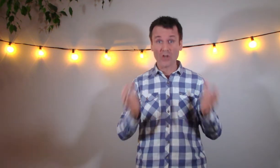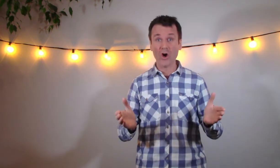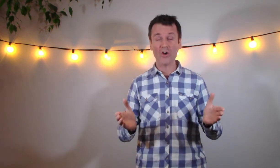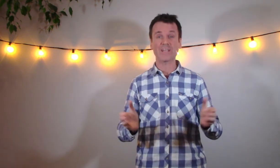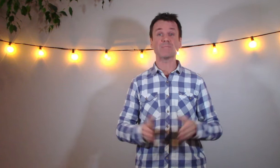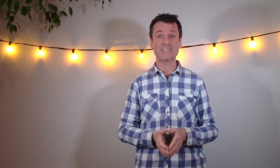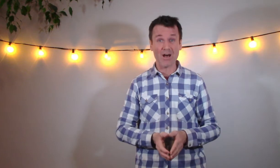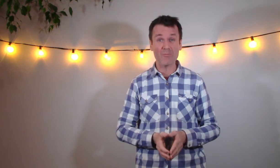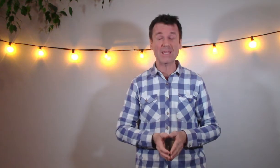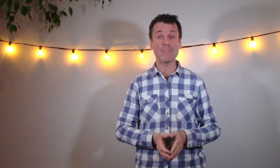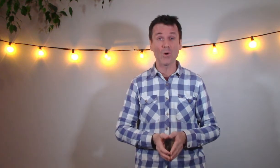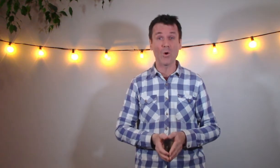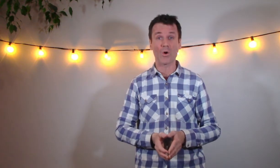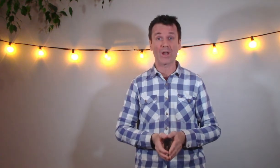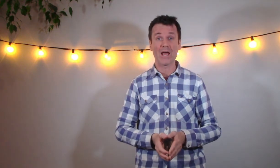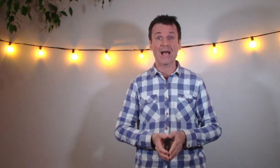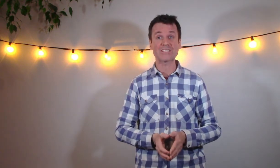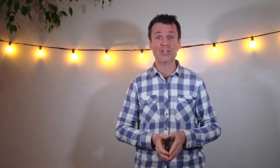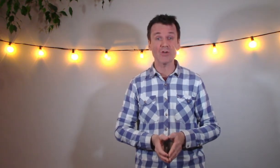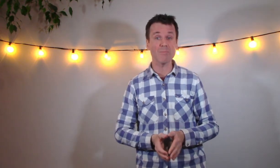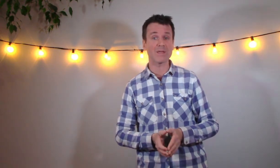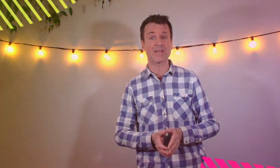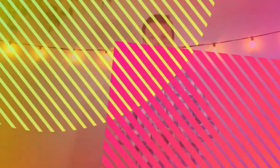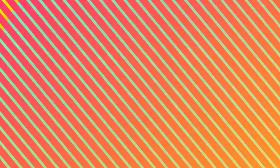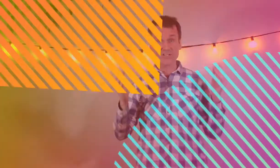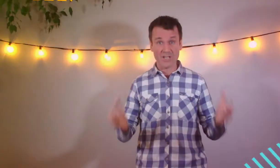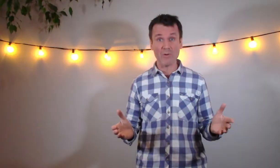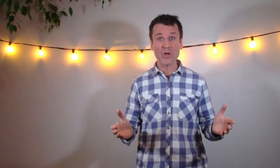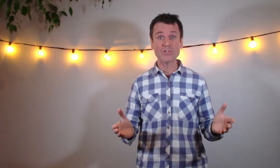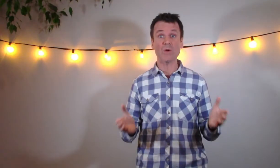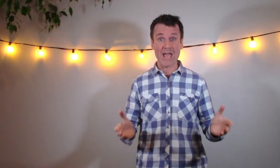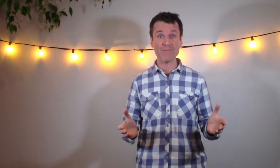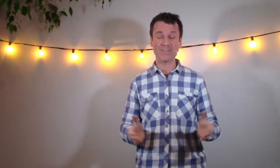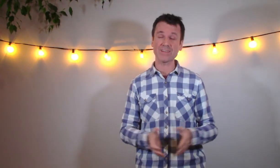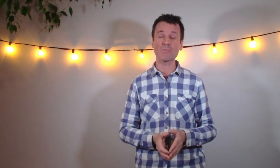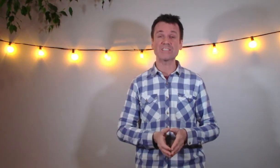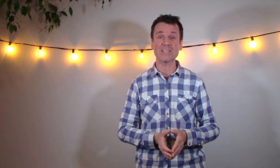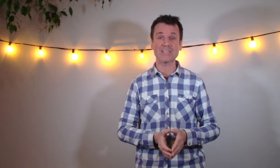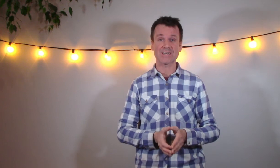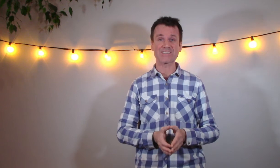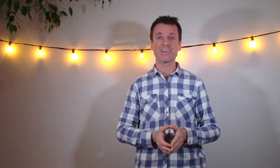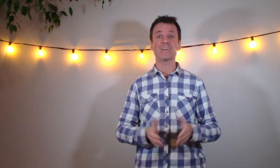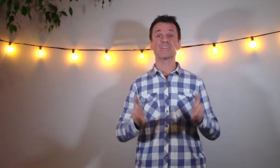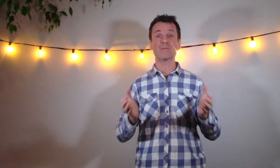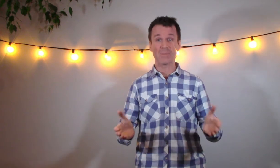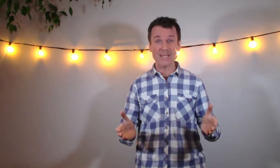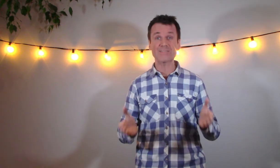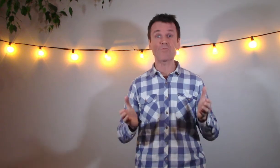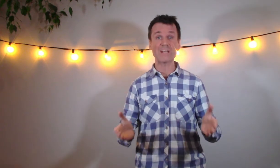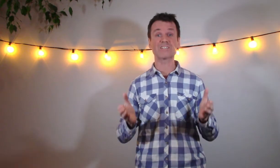God himself being born as a human being, someone who would do everything that was needed to complete the rescue